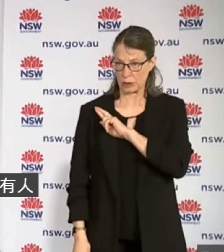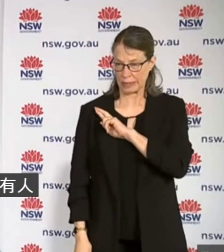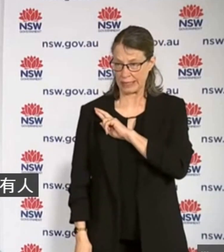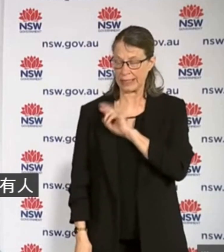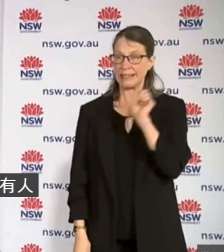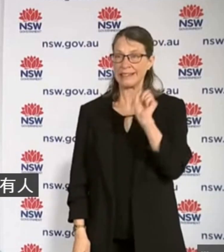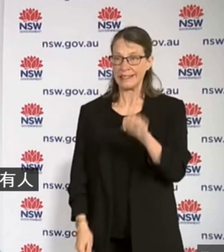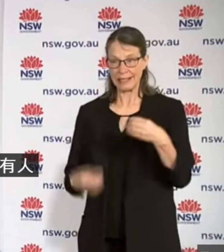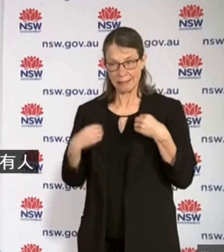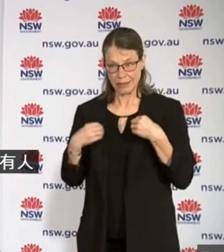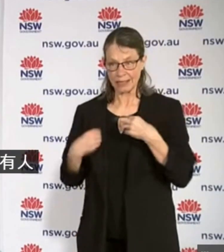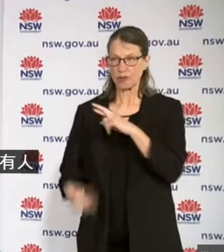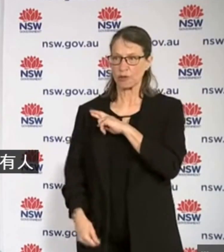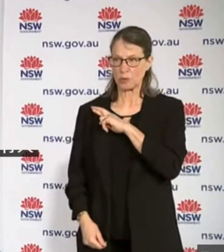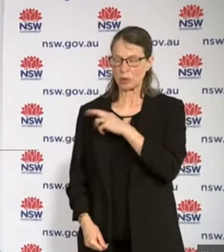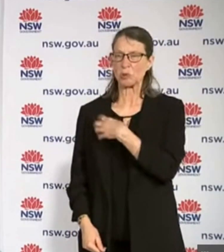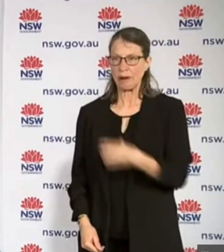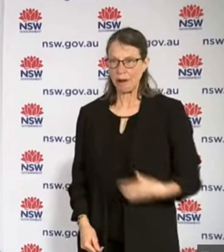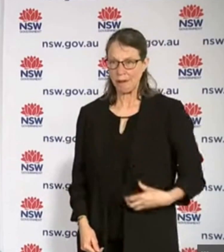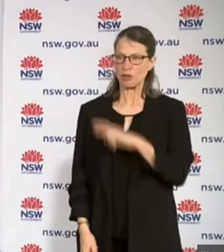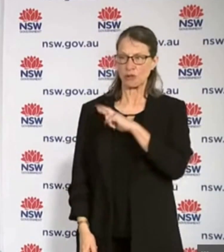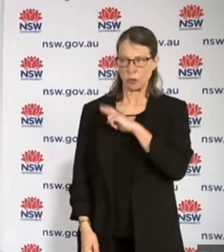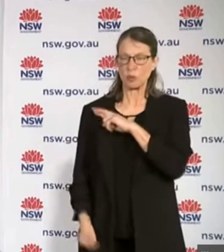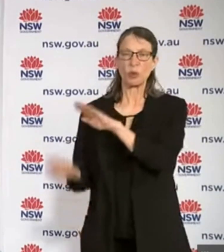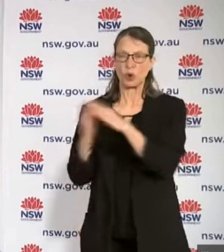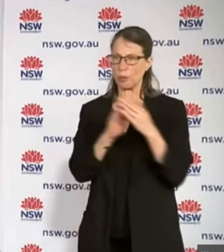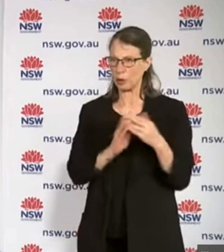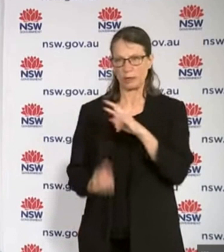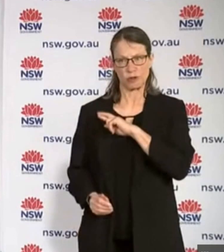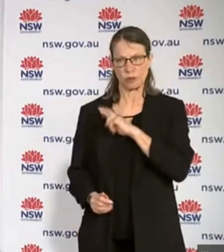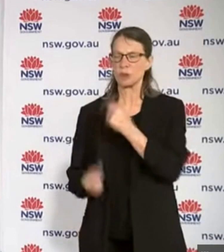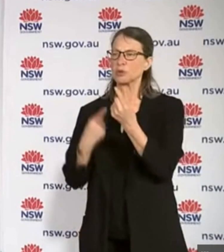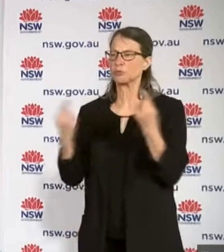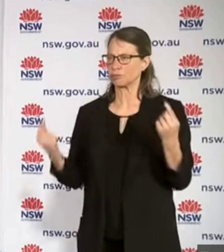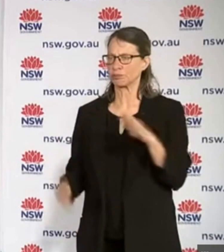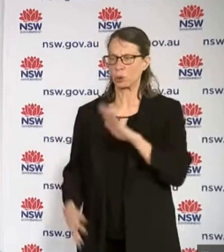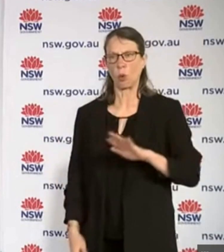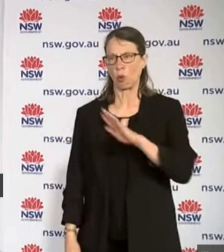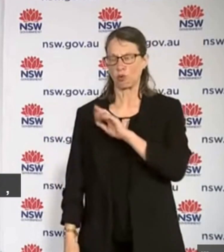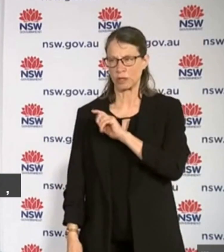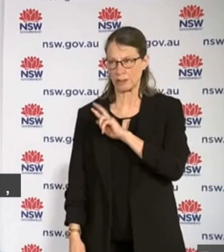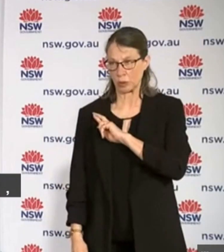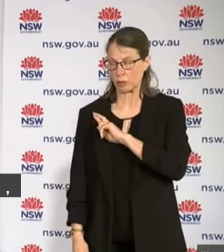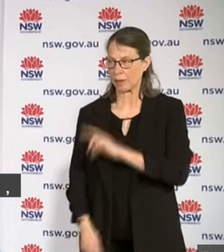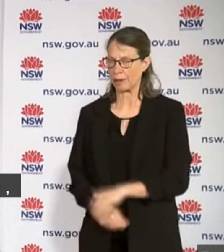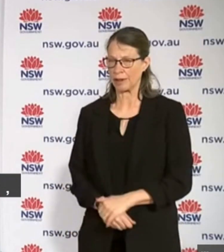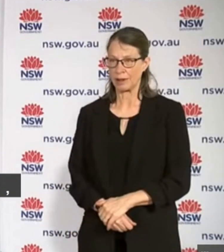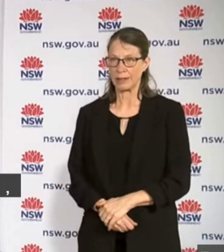us will be looking forward to having a cup of coffee at a